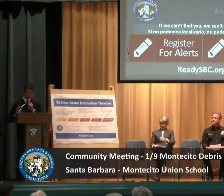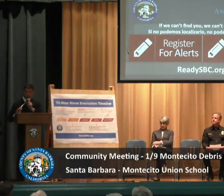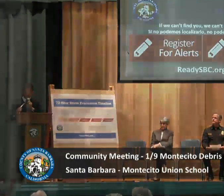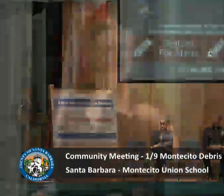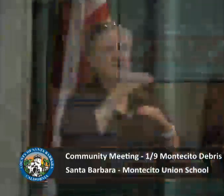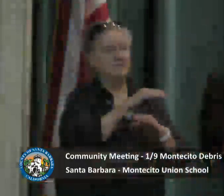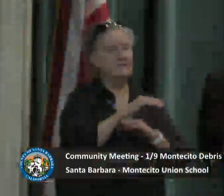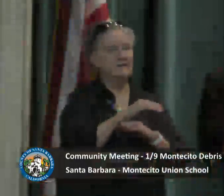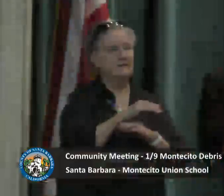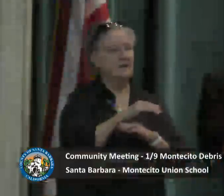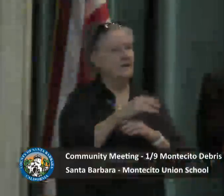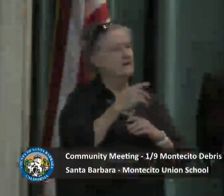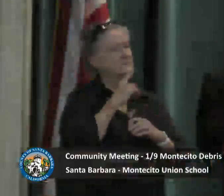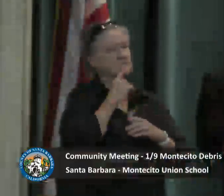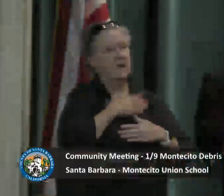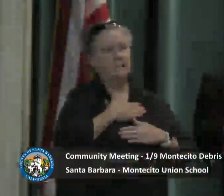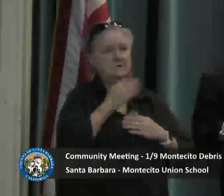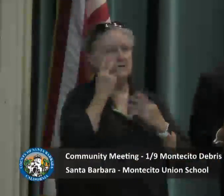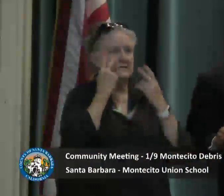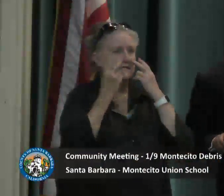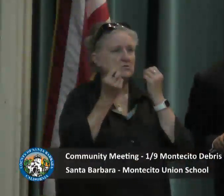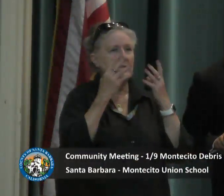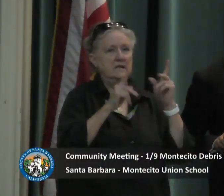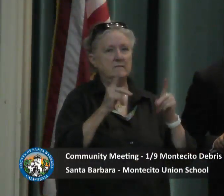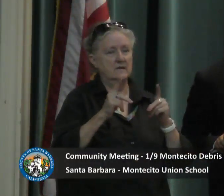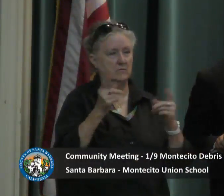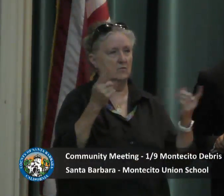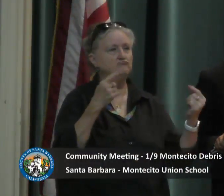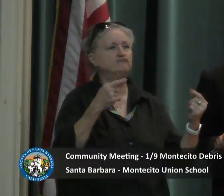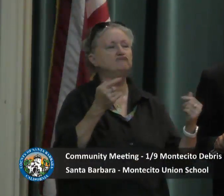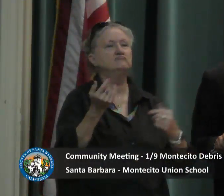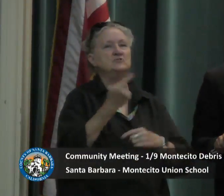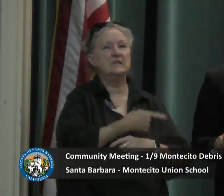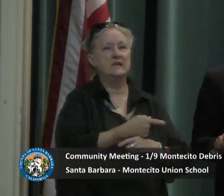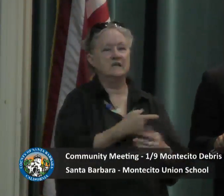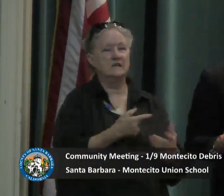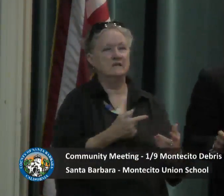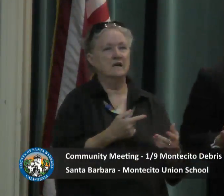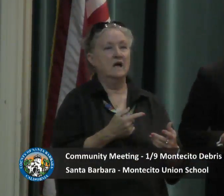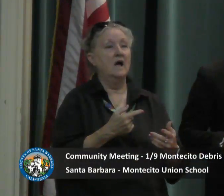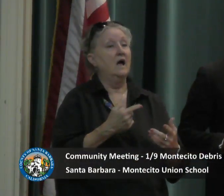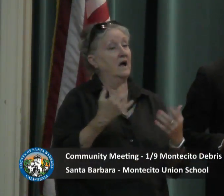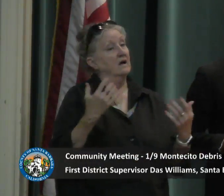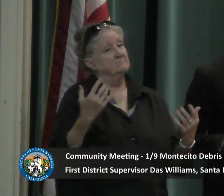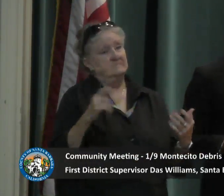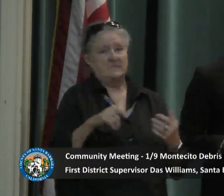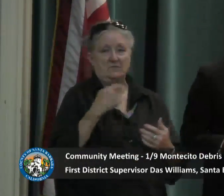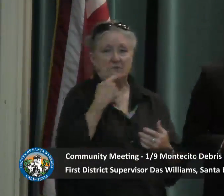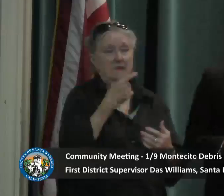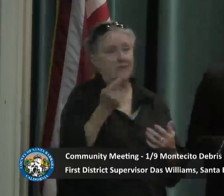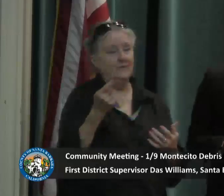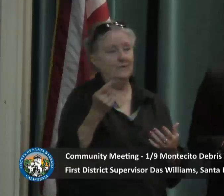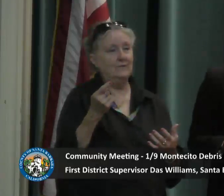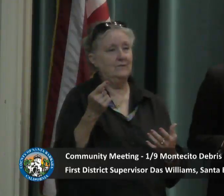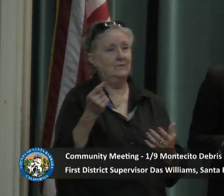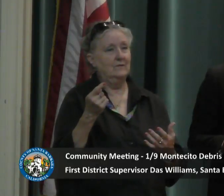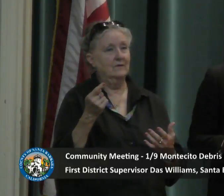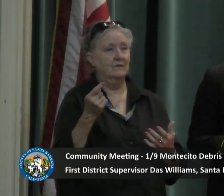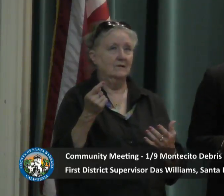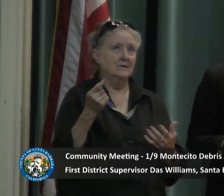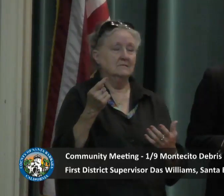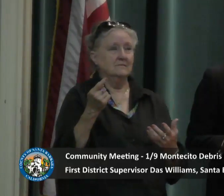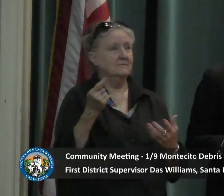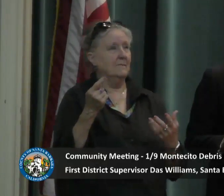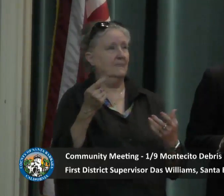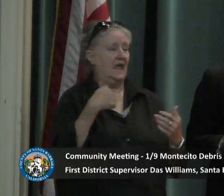Good evening. I am so happy to see so many people here today. I have to tell you that, though I've served this